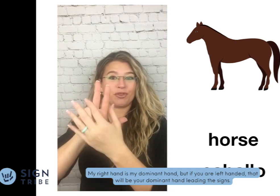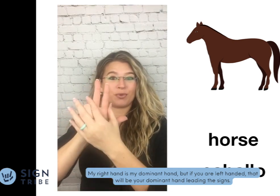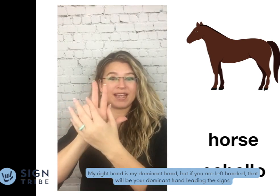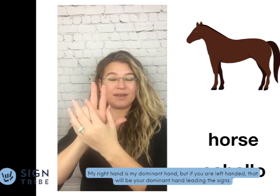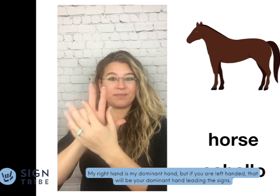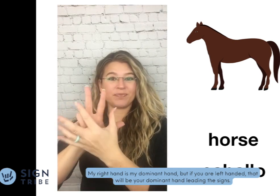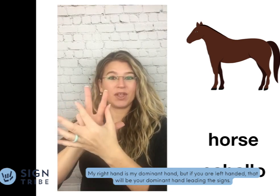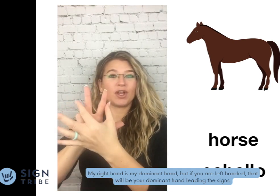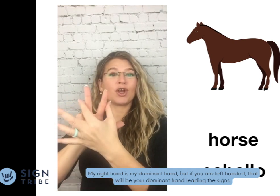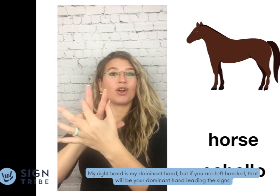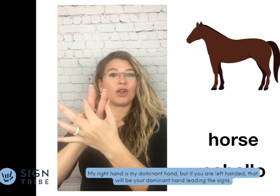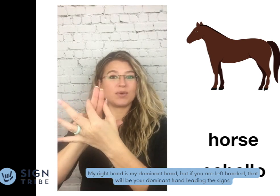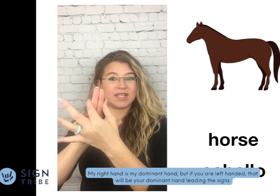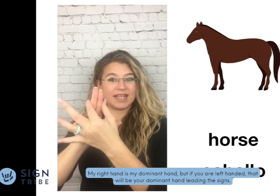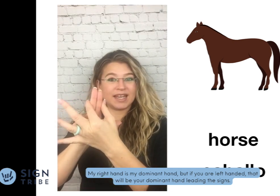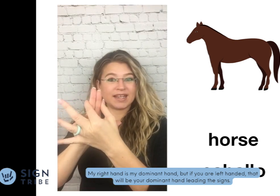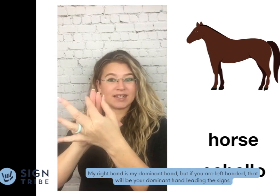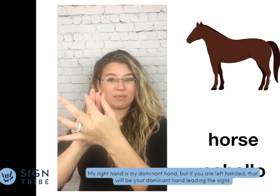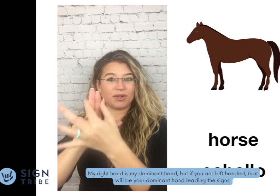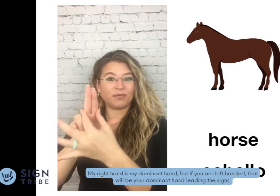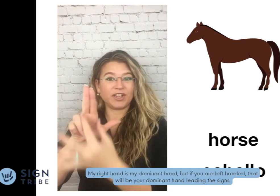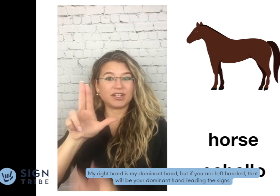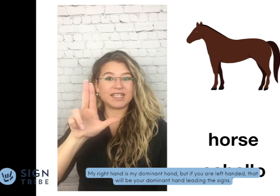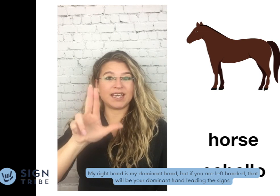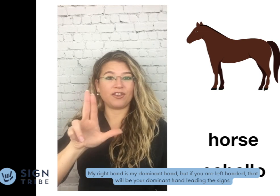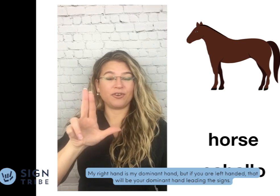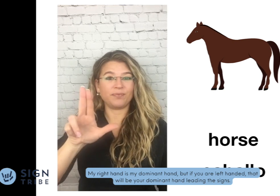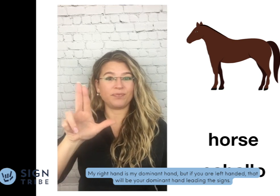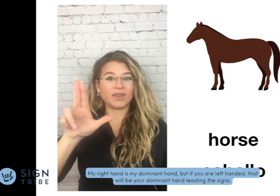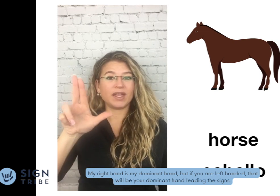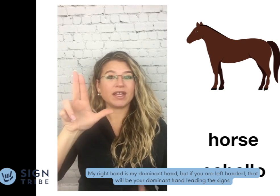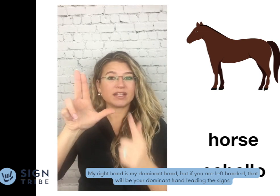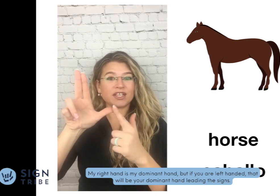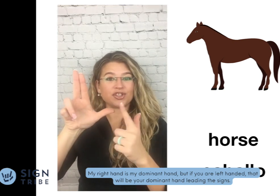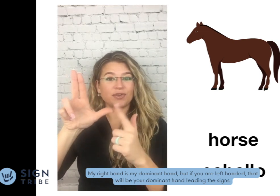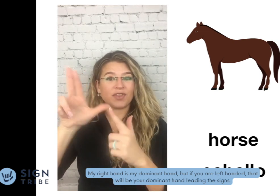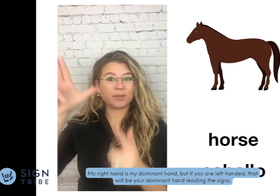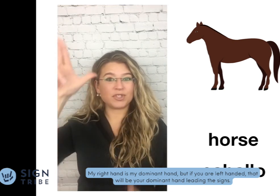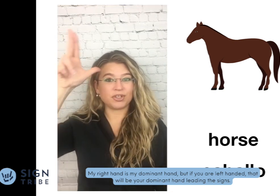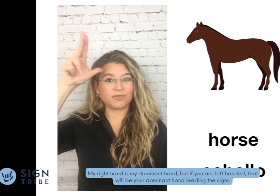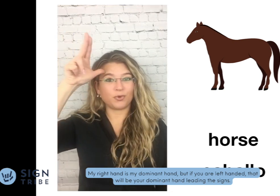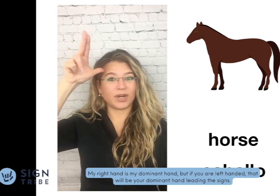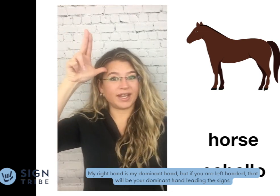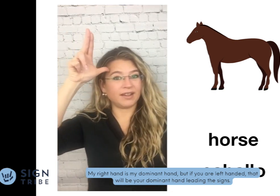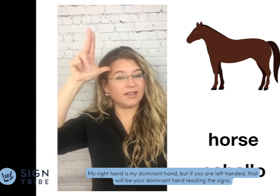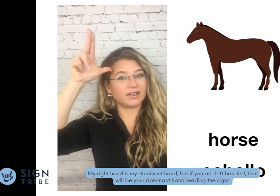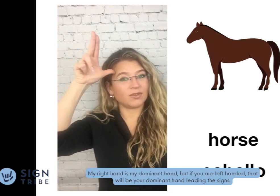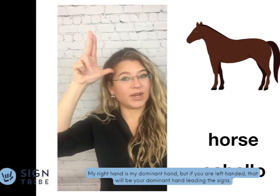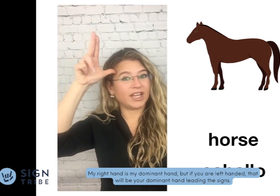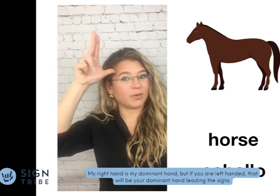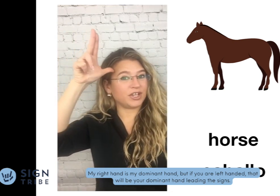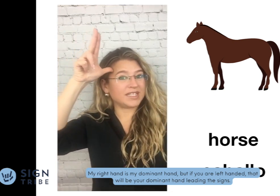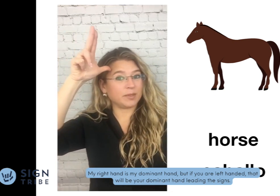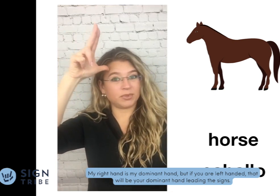3, close the index and middle finger together, touch your thumb to your forehead, right here where your temple